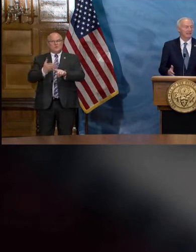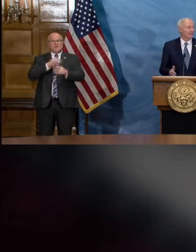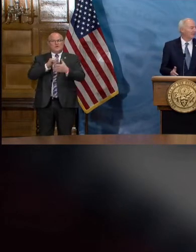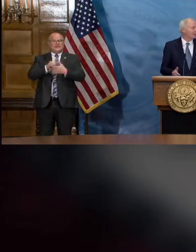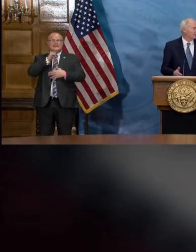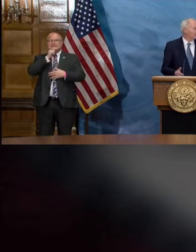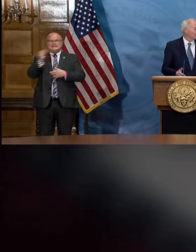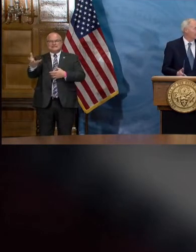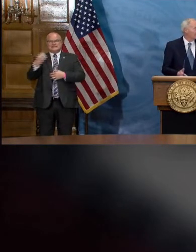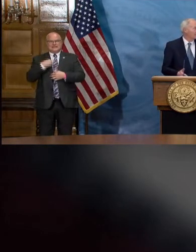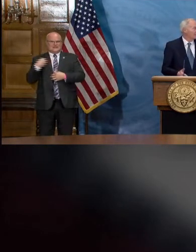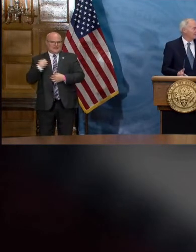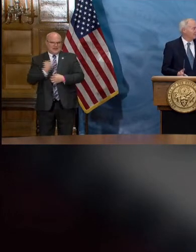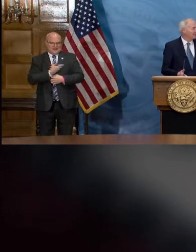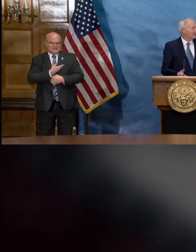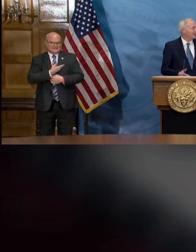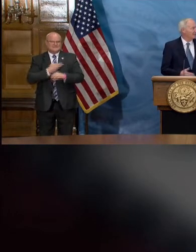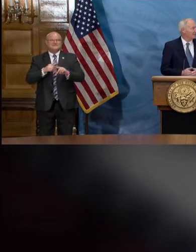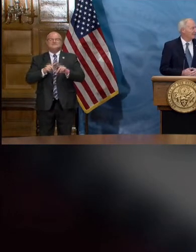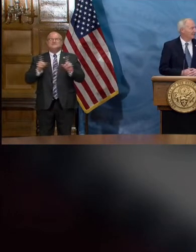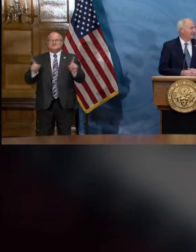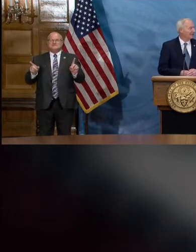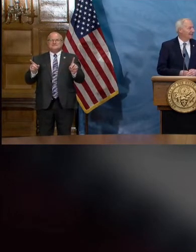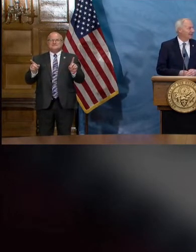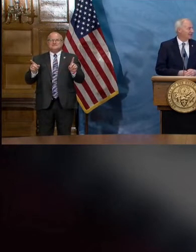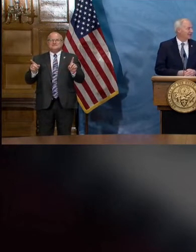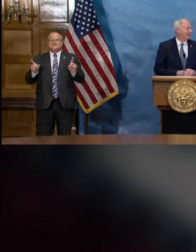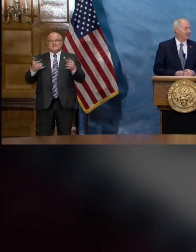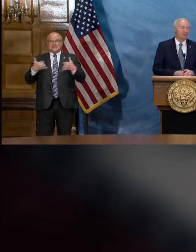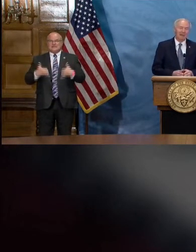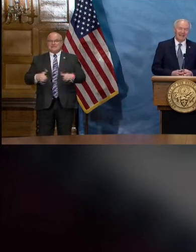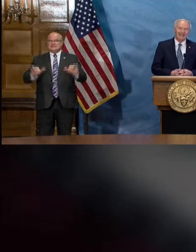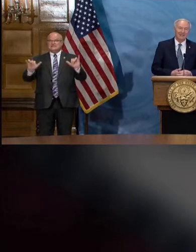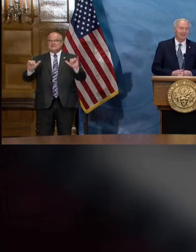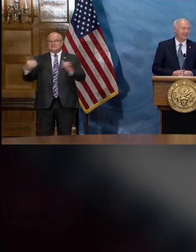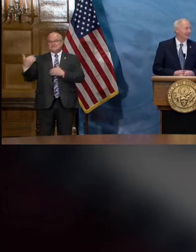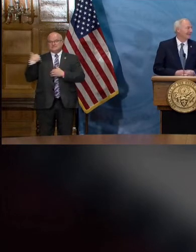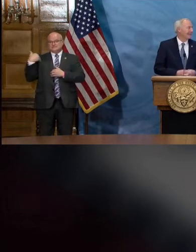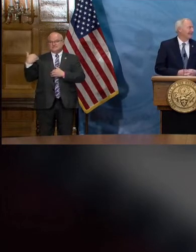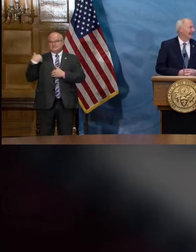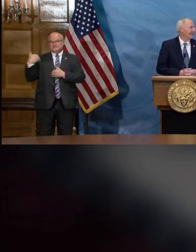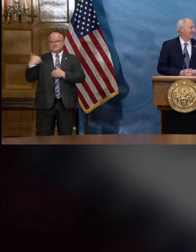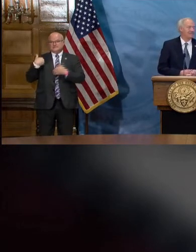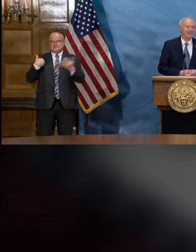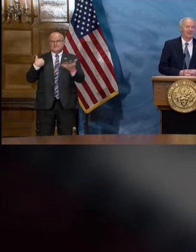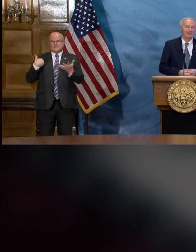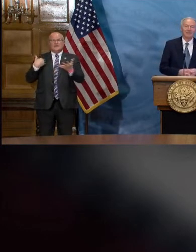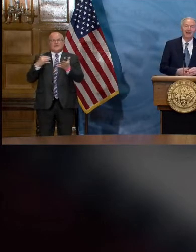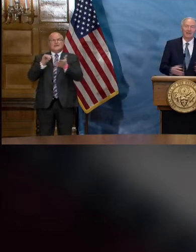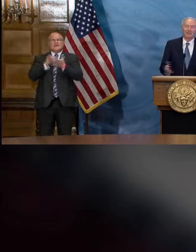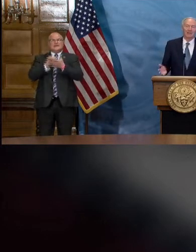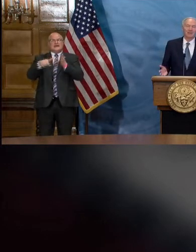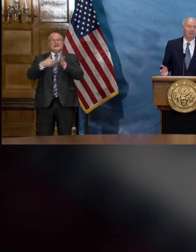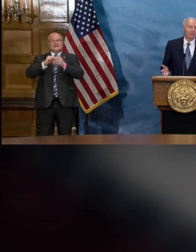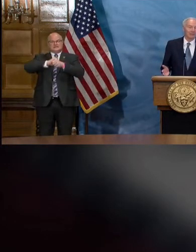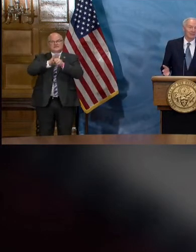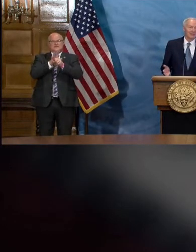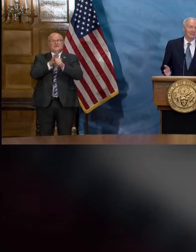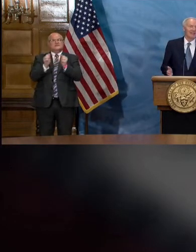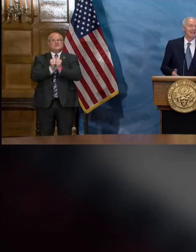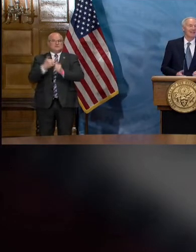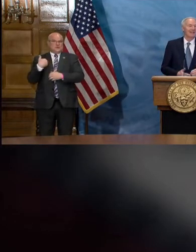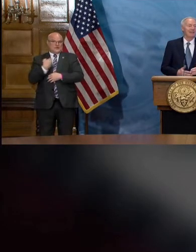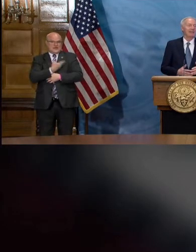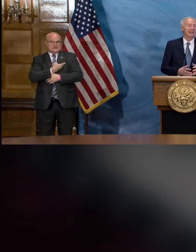did not get delivered to us. But it's still a reminder that this virus is still with